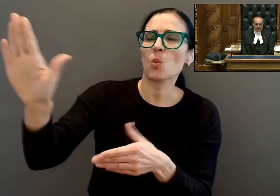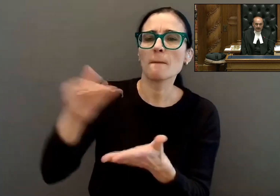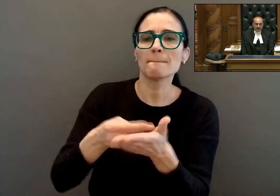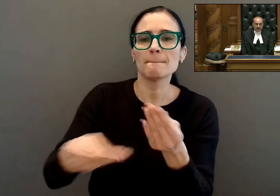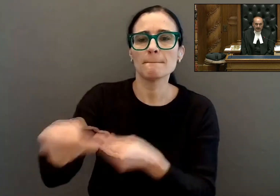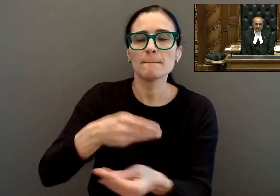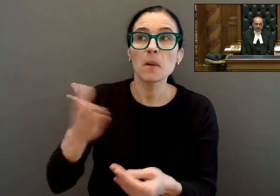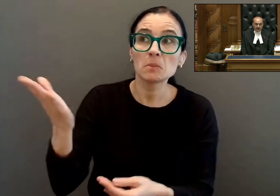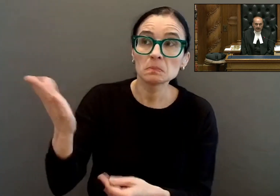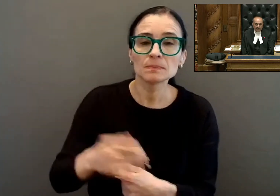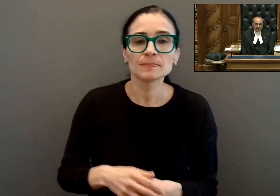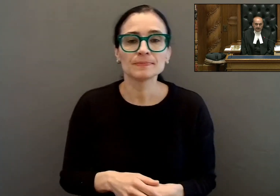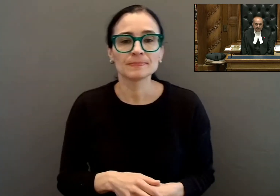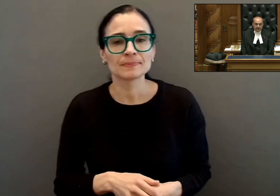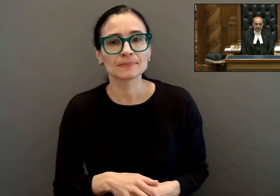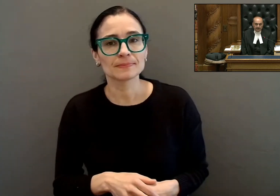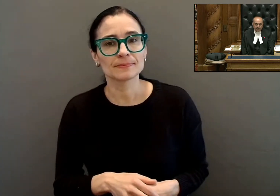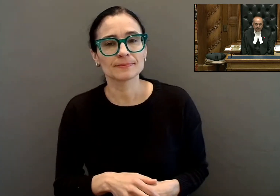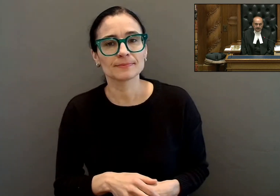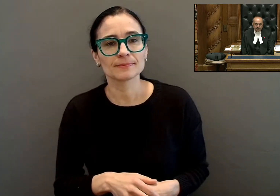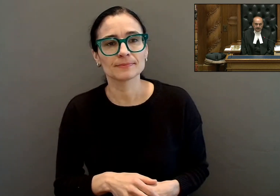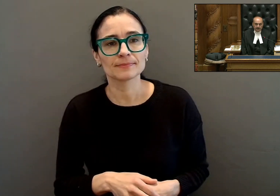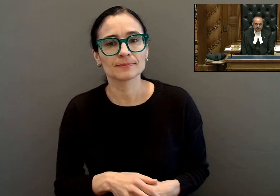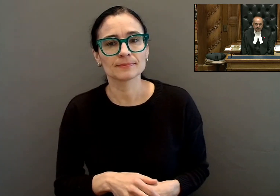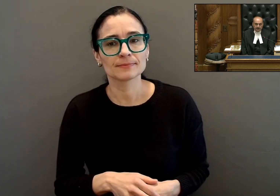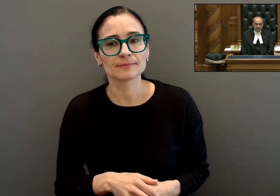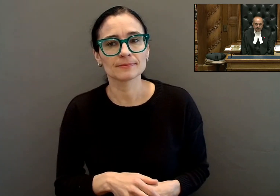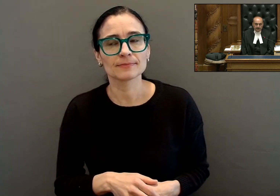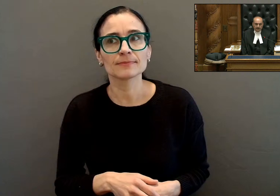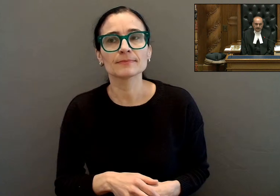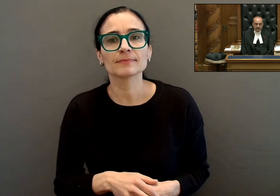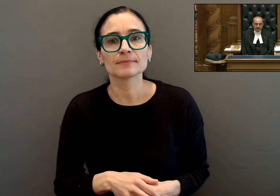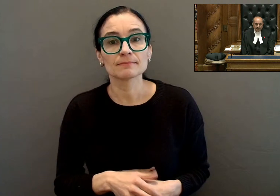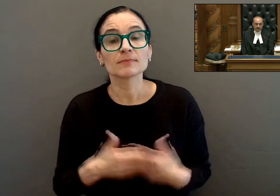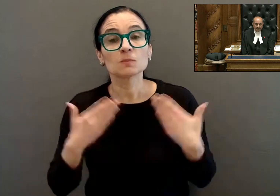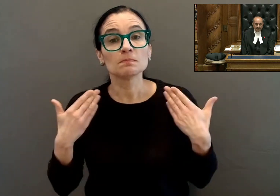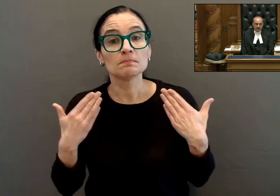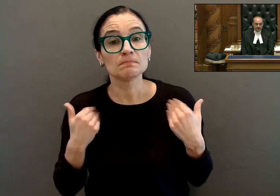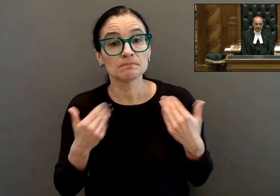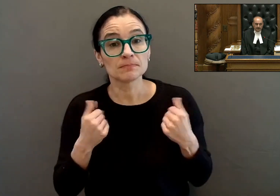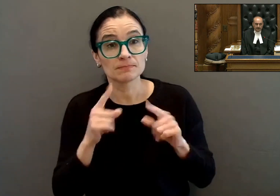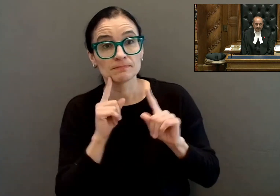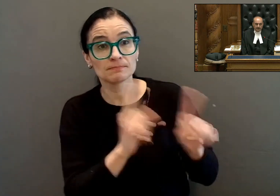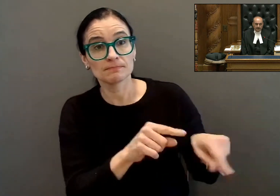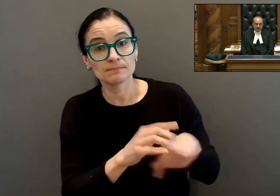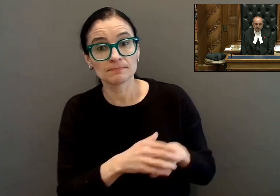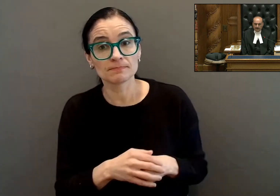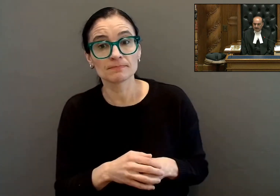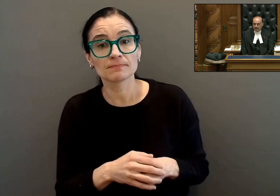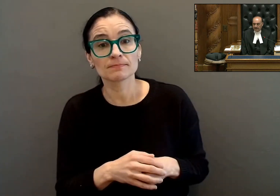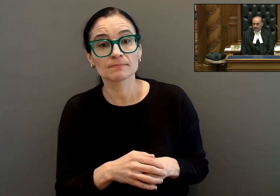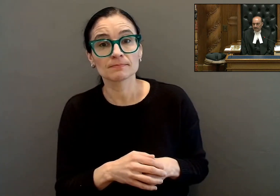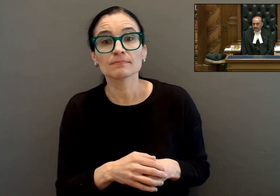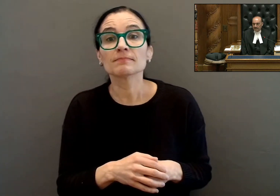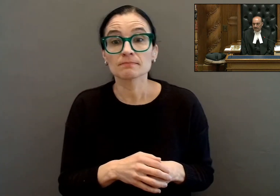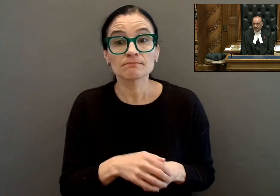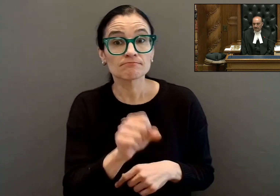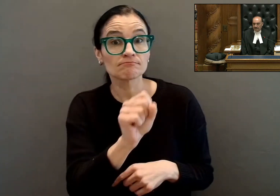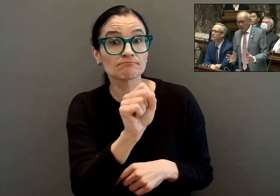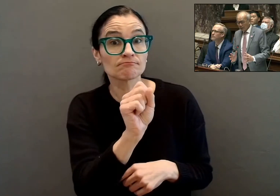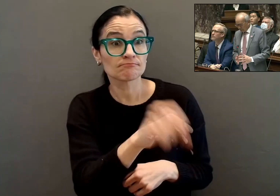Minister of Citizen Services. Honourable Speaker, yes, I can confirm the contract is